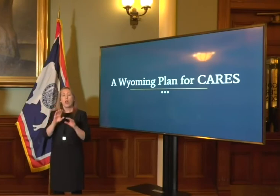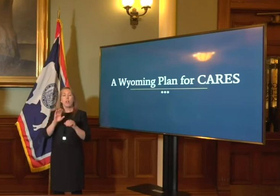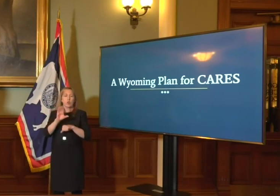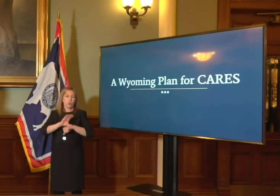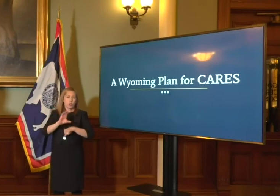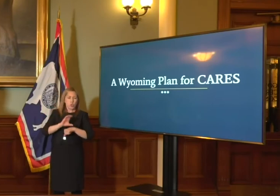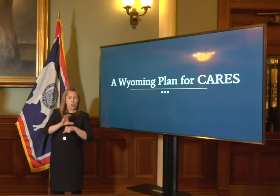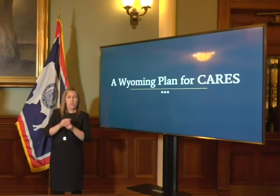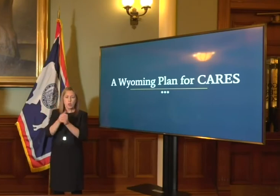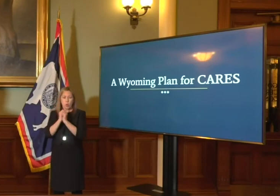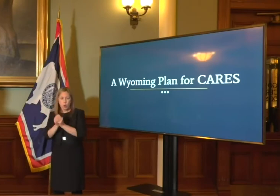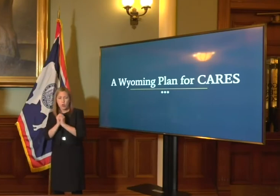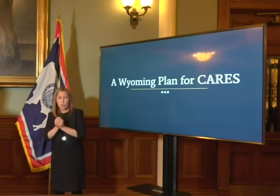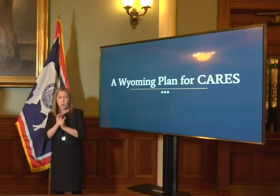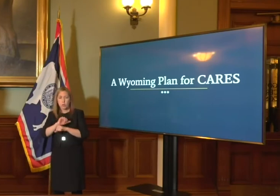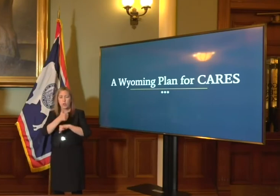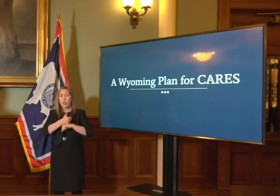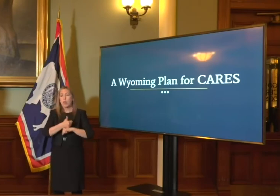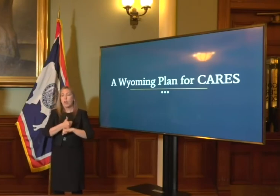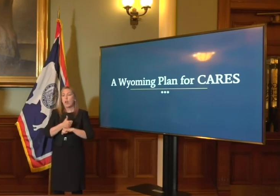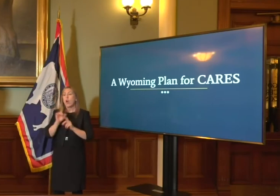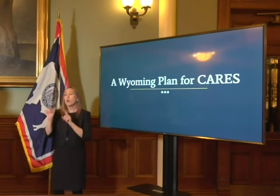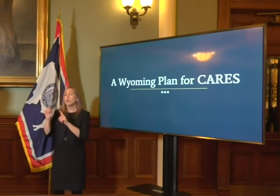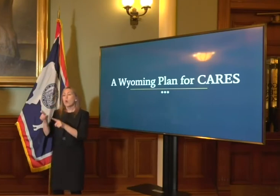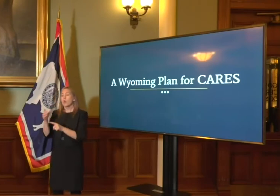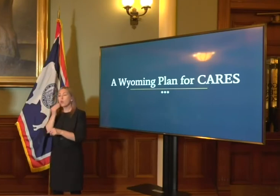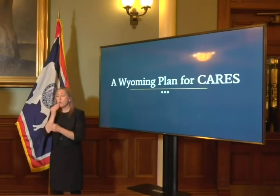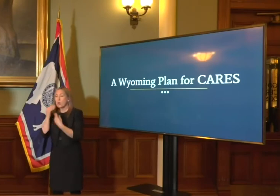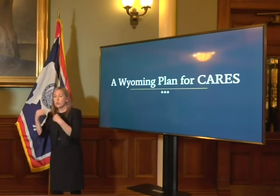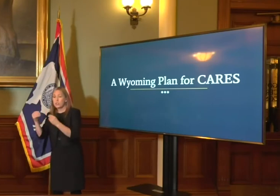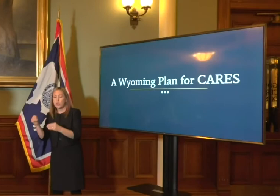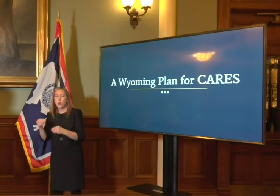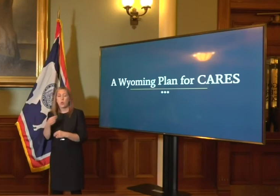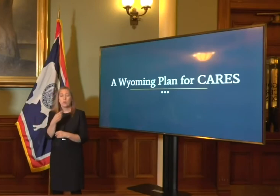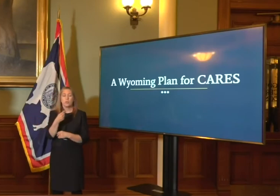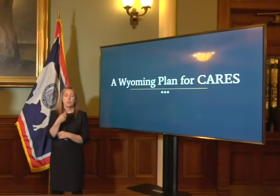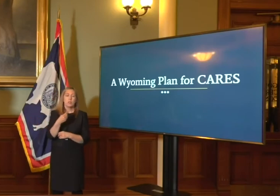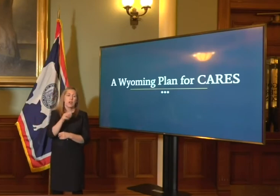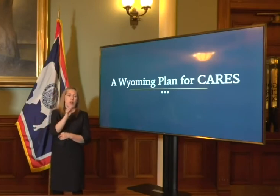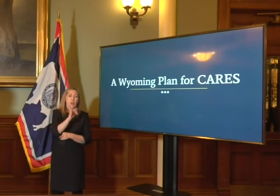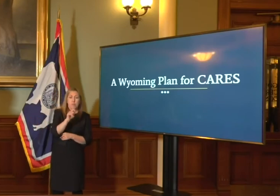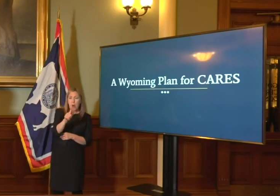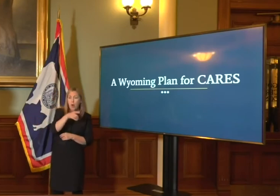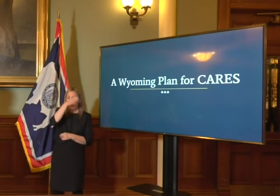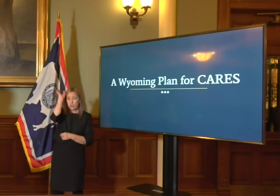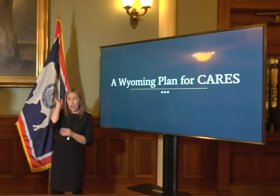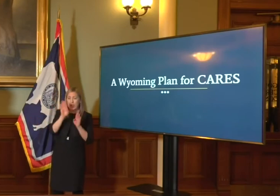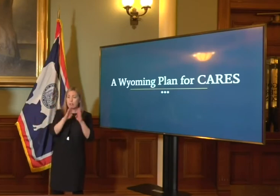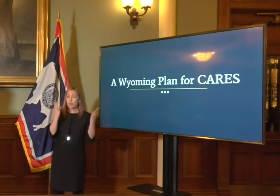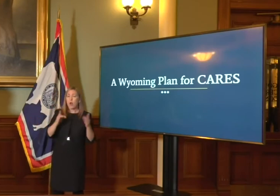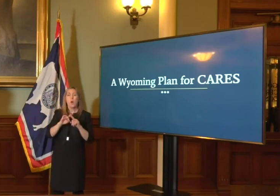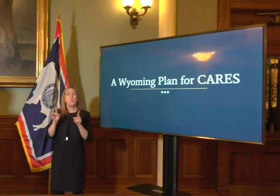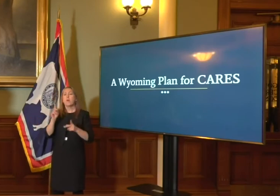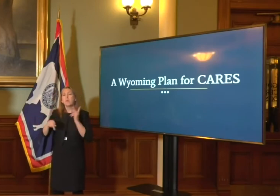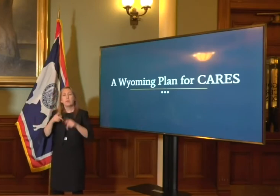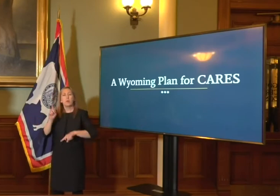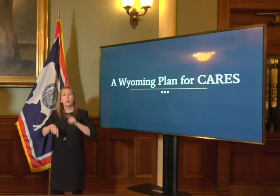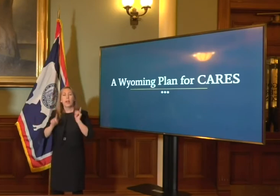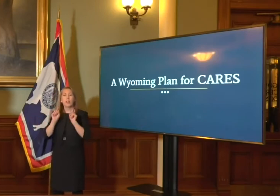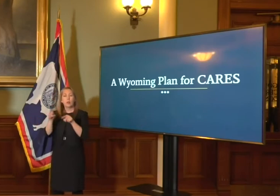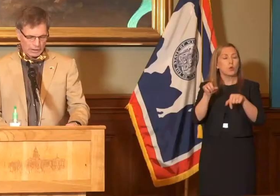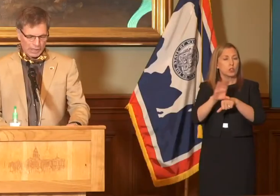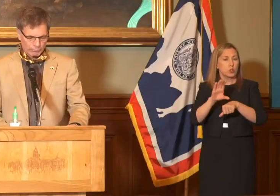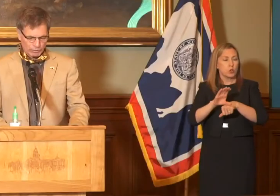really simple. Why is it okay to go to grocery stores, hardware stores, that kind of thing? Even the mall in Cheyenne is open, but people can't go to church.